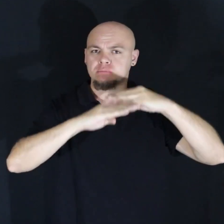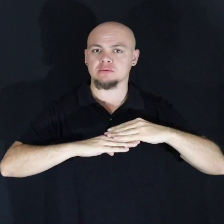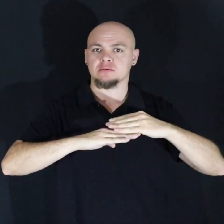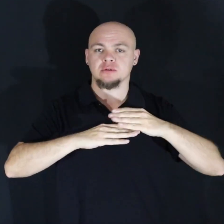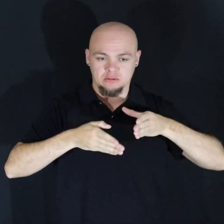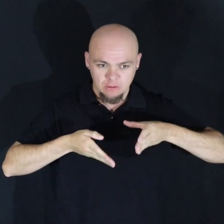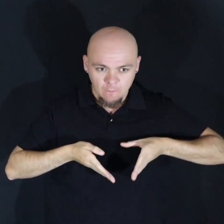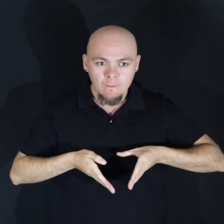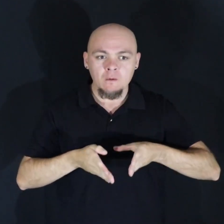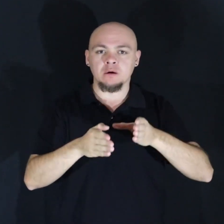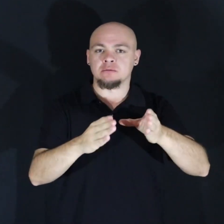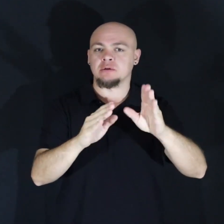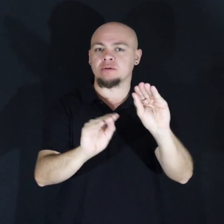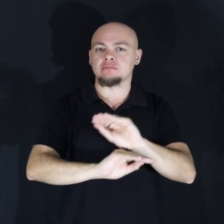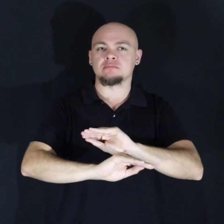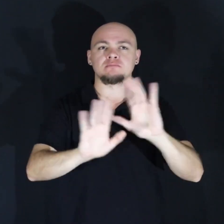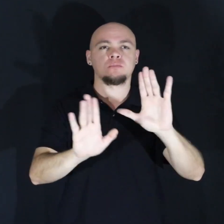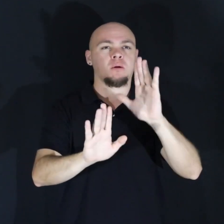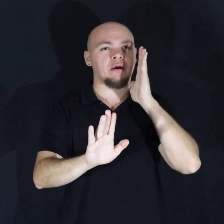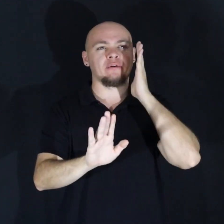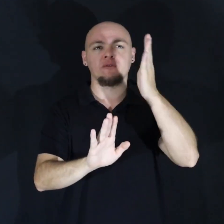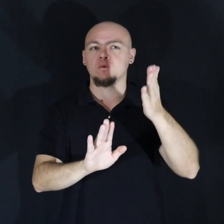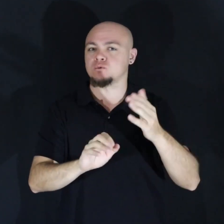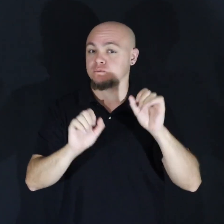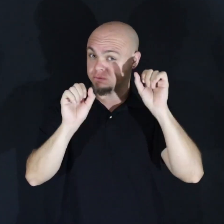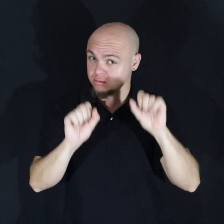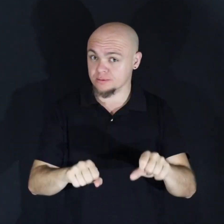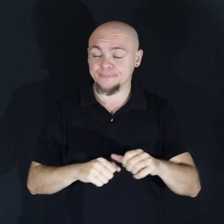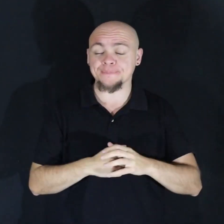the way to a brighter future.